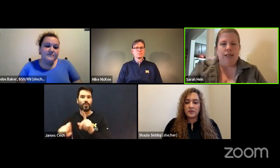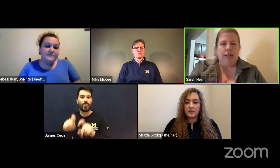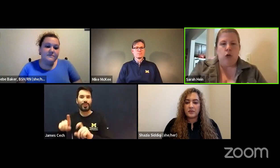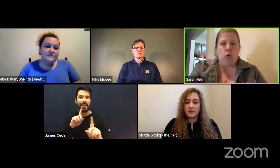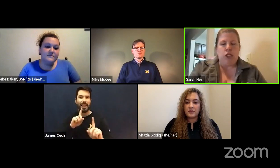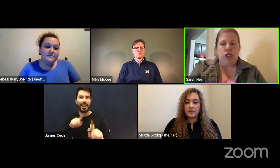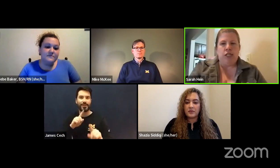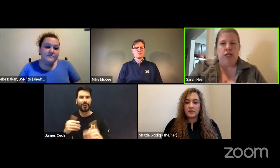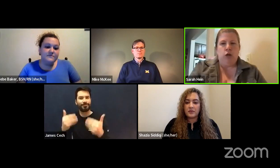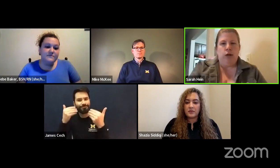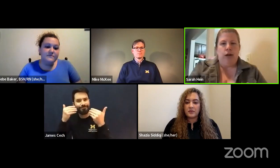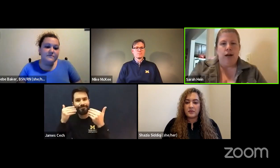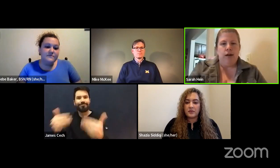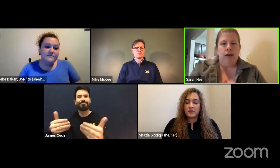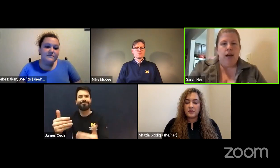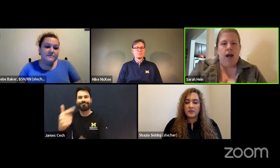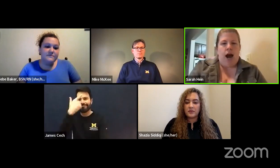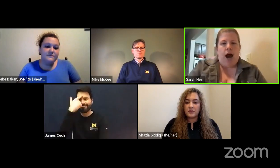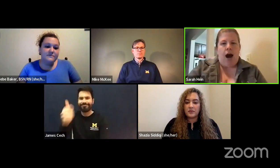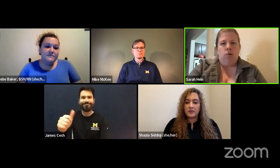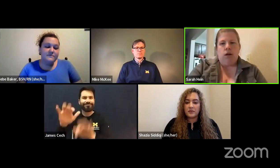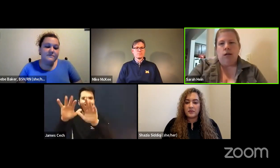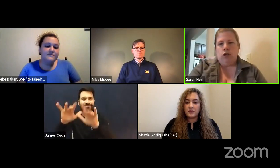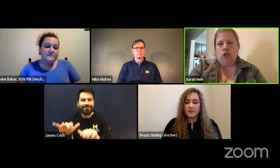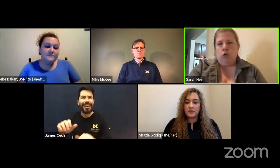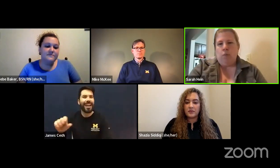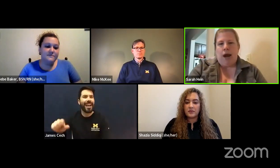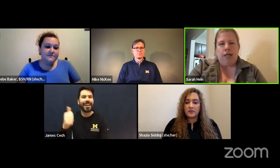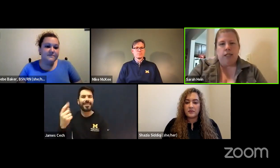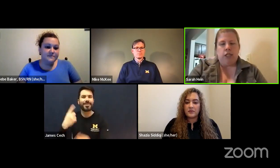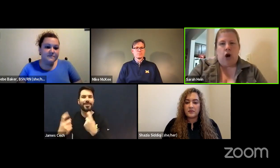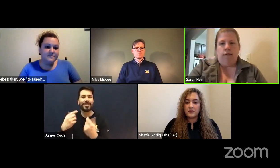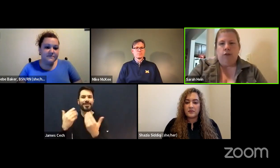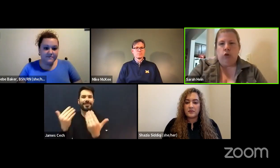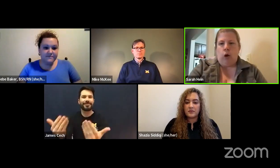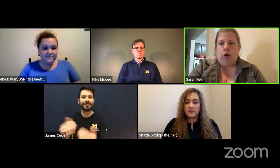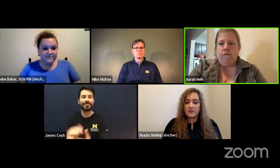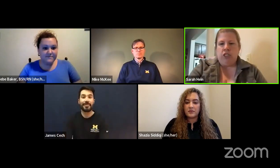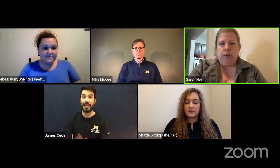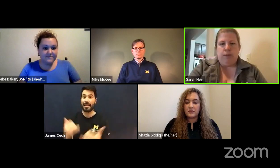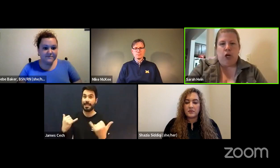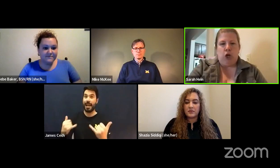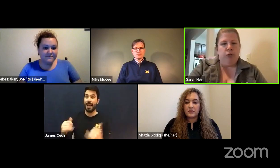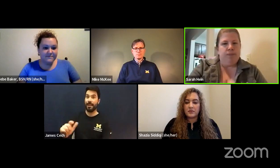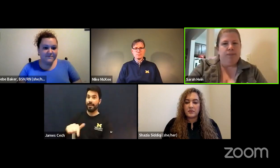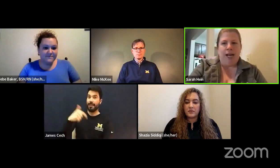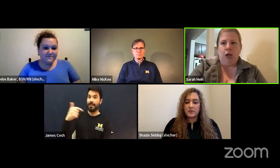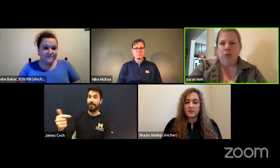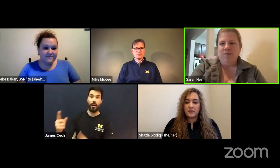any questions that you would like. I would like to pass this off to our first speaker. Thank you.